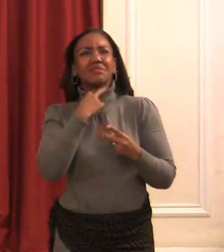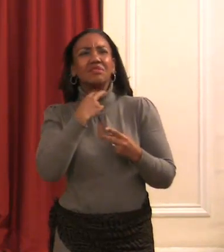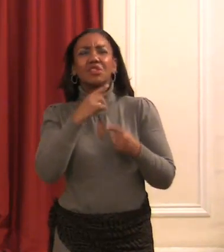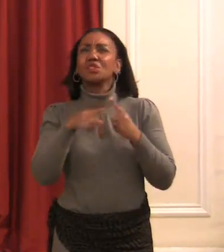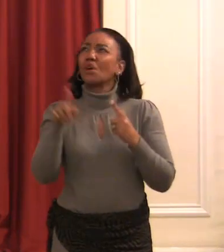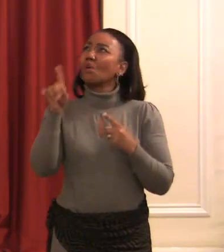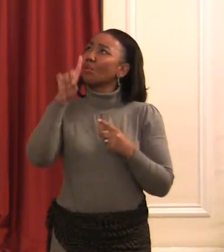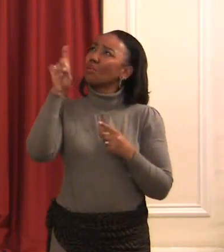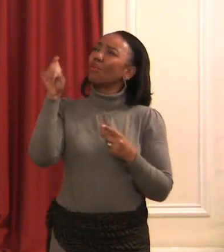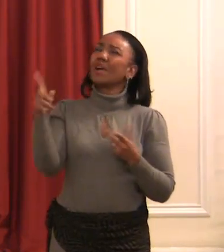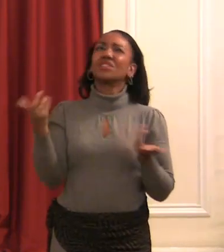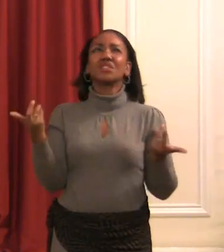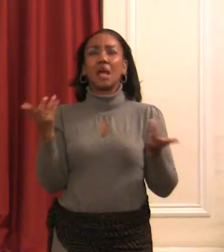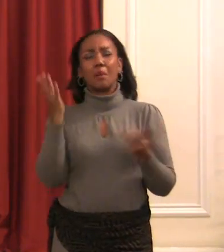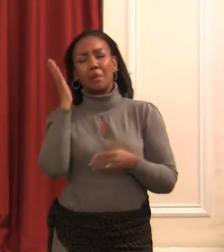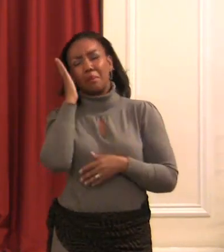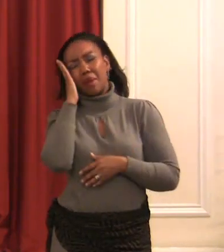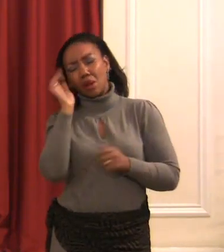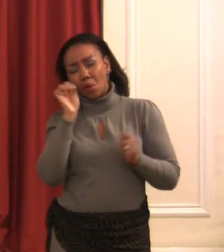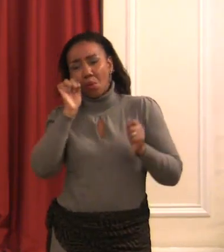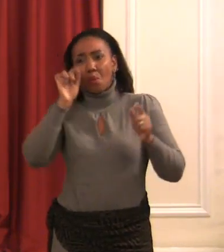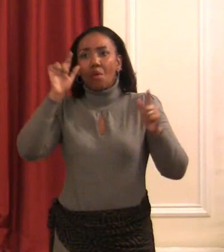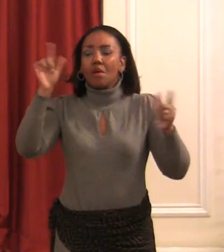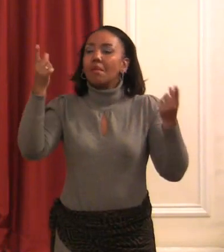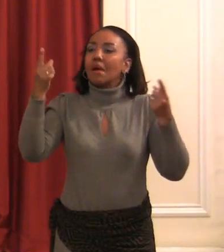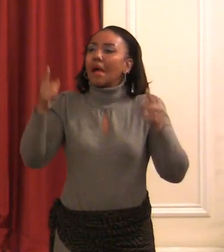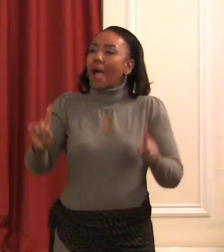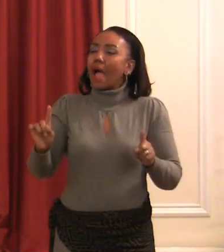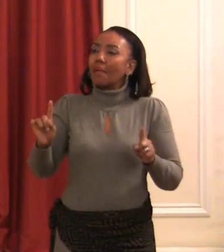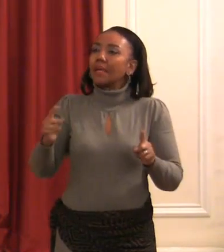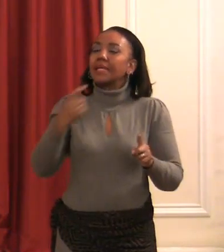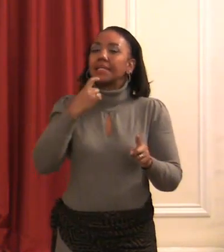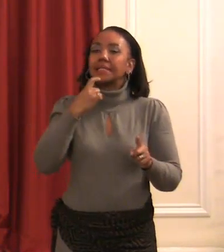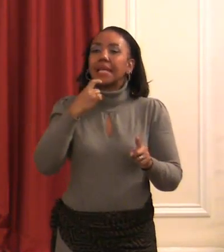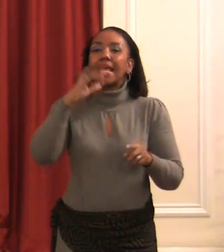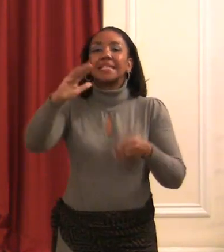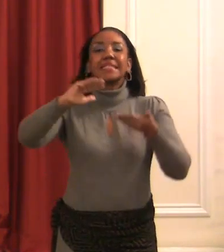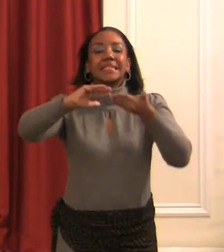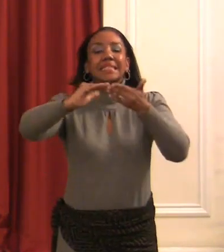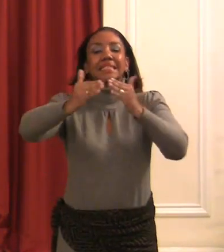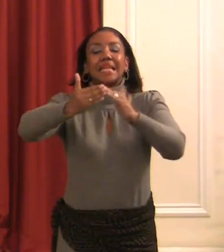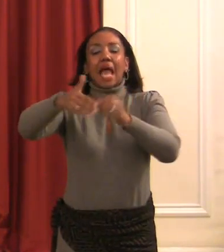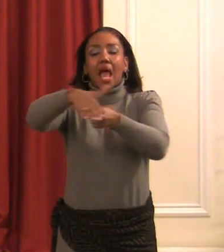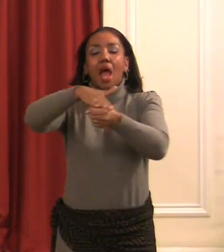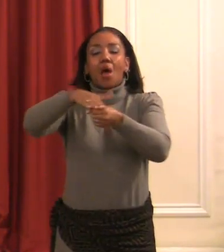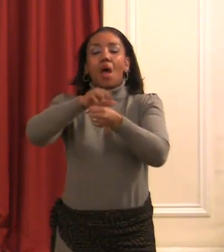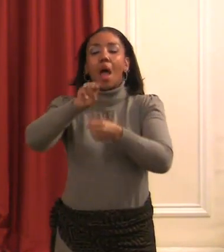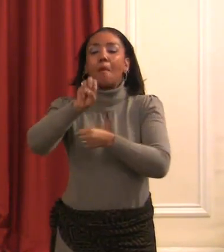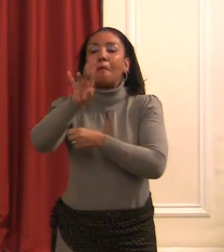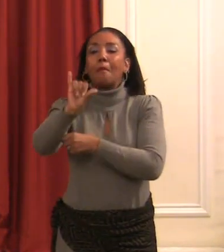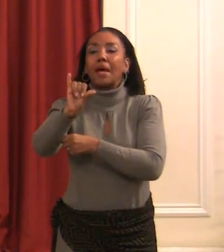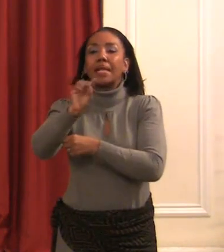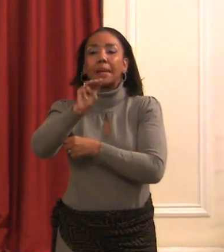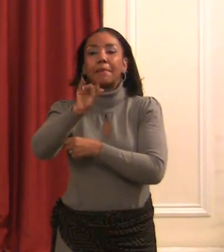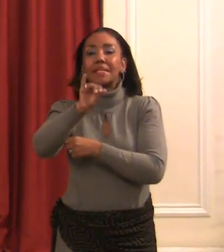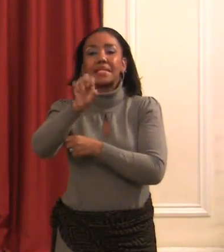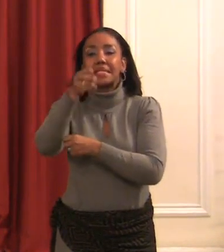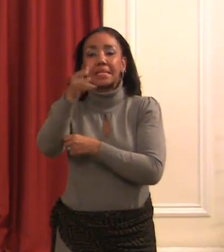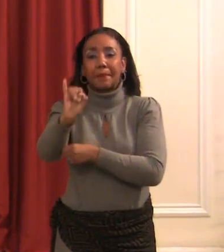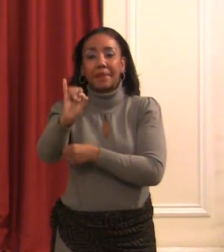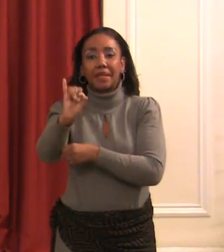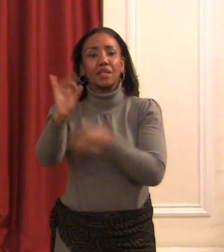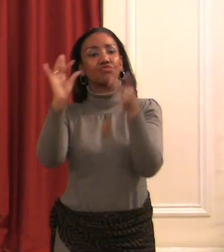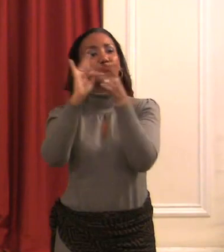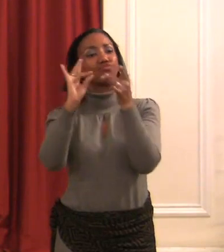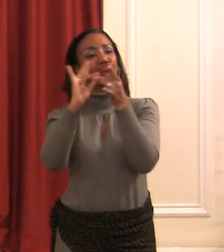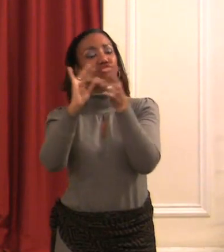asked the question, I went to bed and I woke up, and the next day I was told it's the town. The town of Money, Mississippi is telling the story.